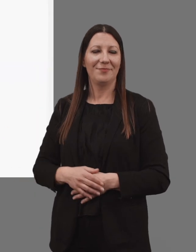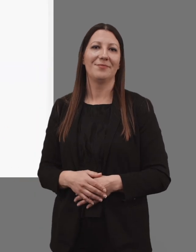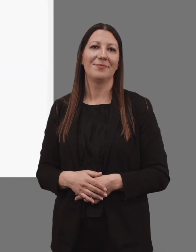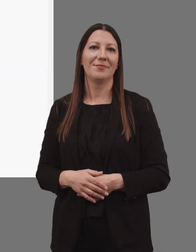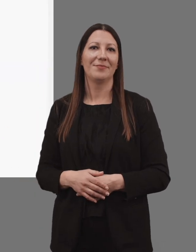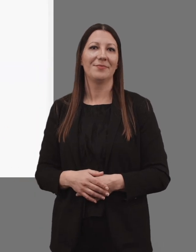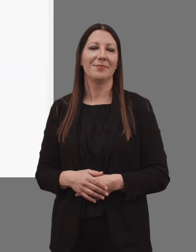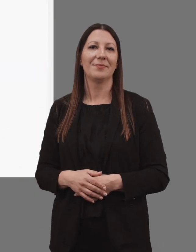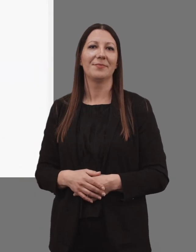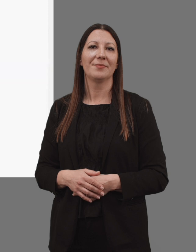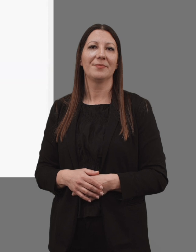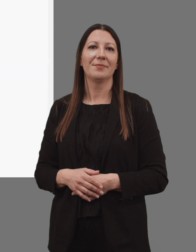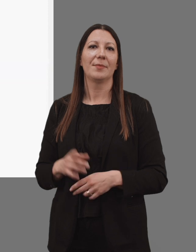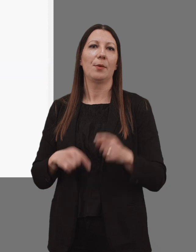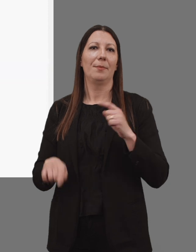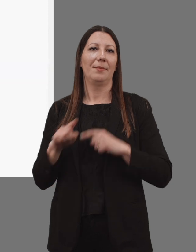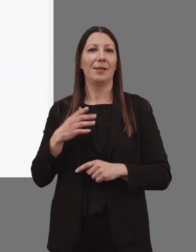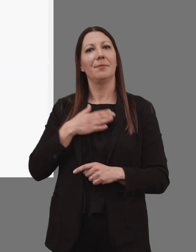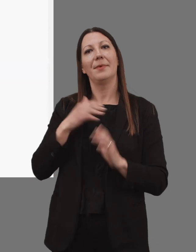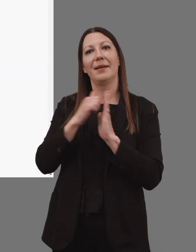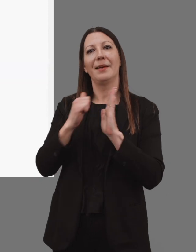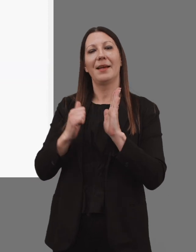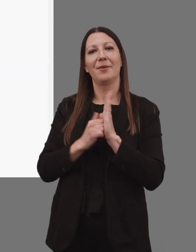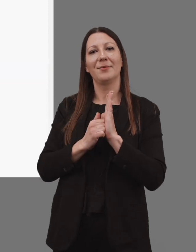Okay, go back to my account up here.